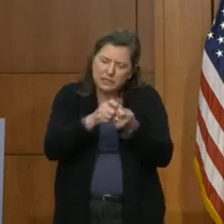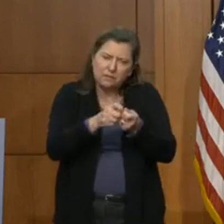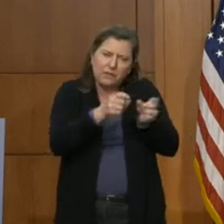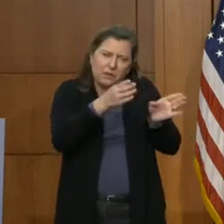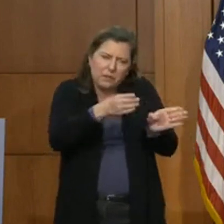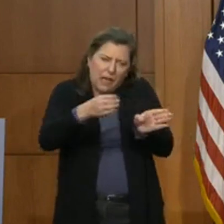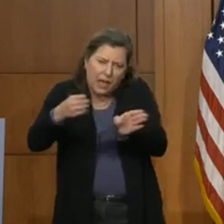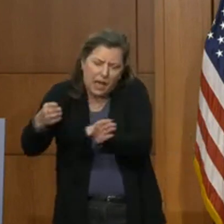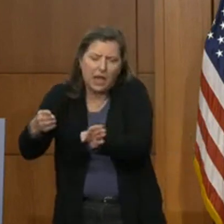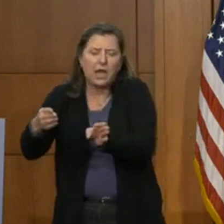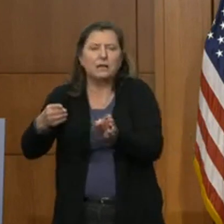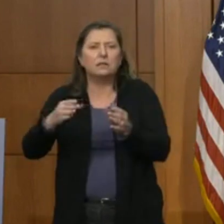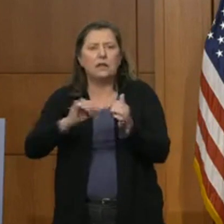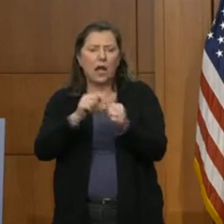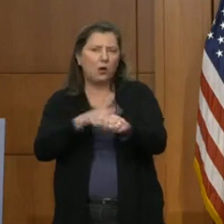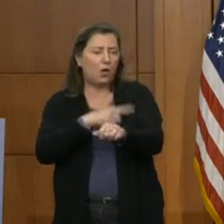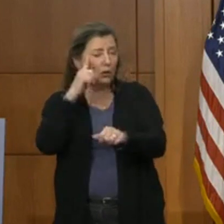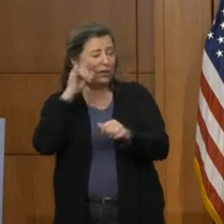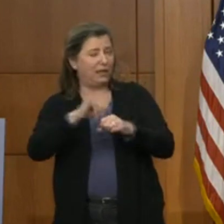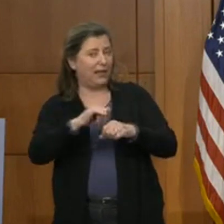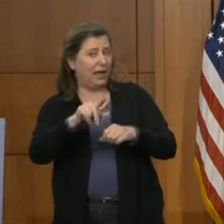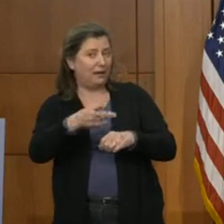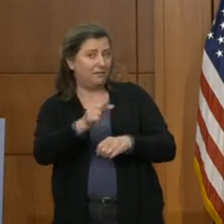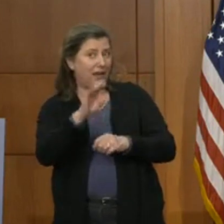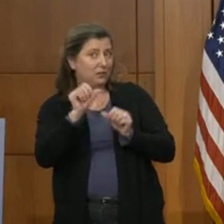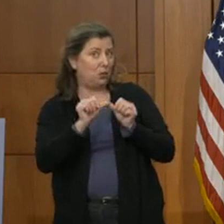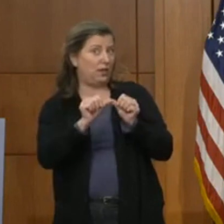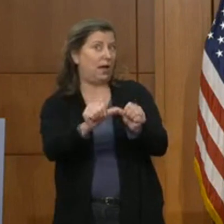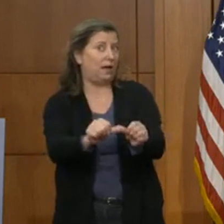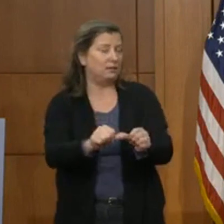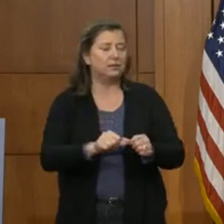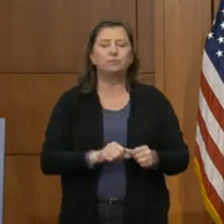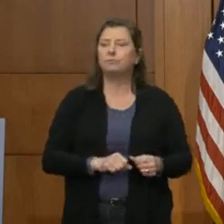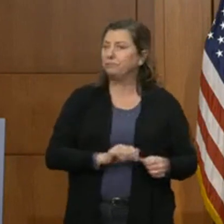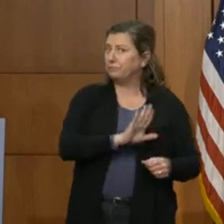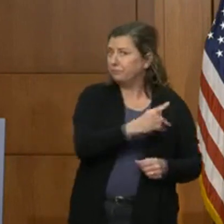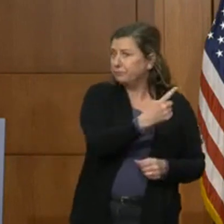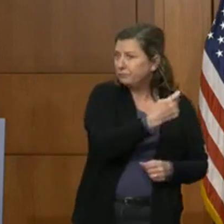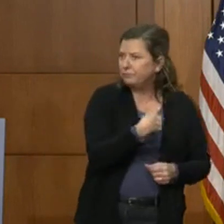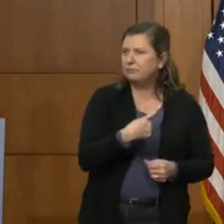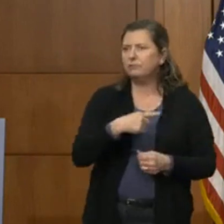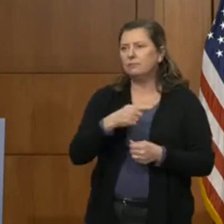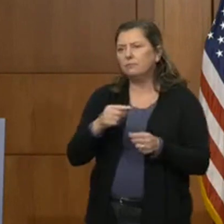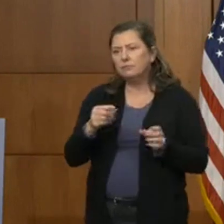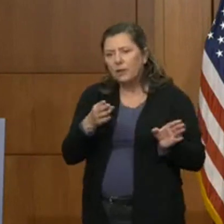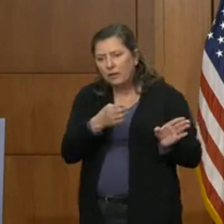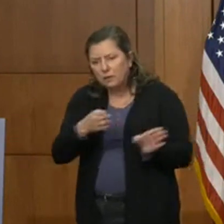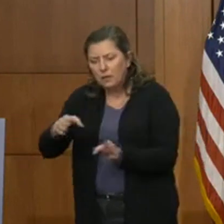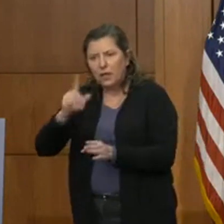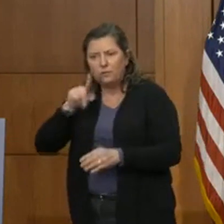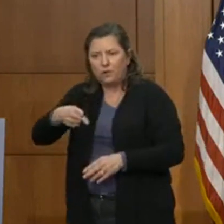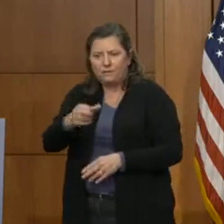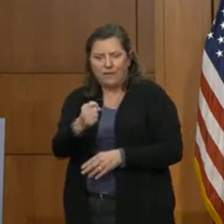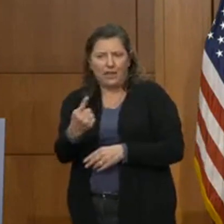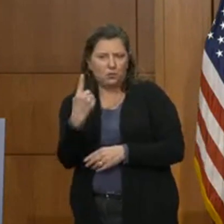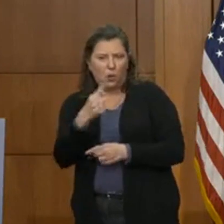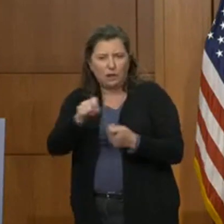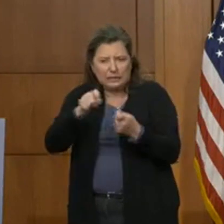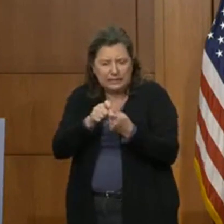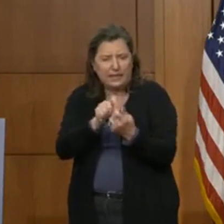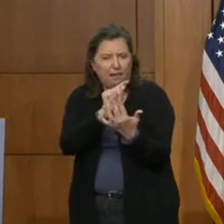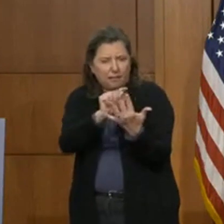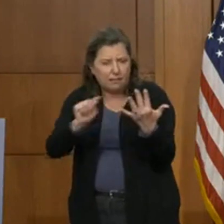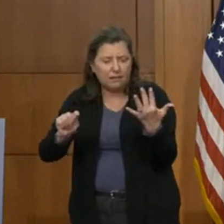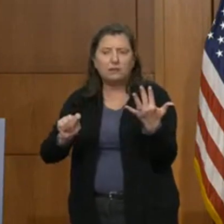phase 1 lasting? The question is, when will there be a detailed plan of phase 1 as we